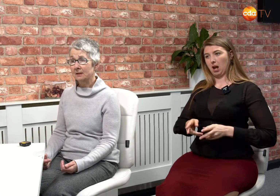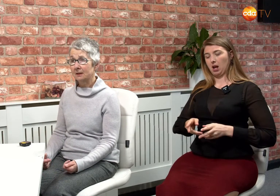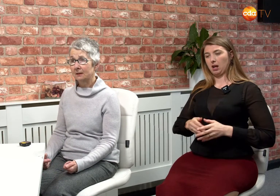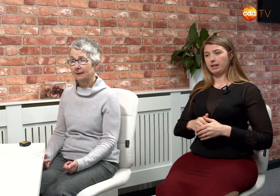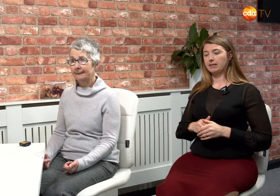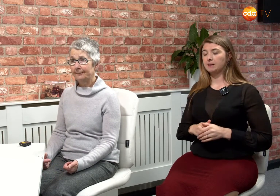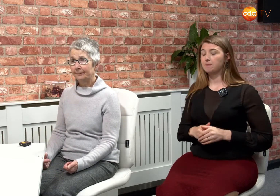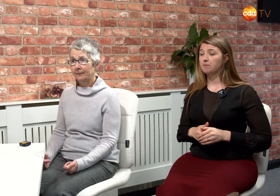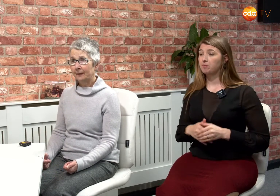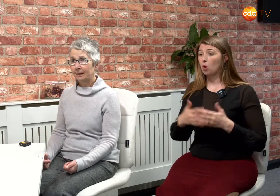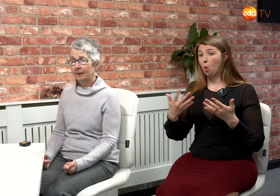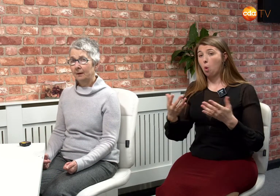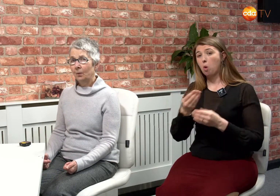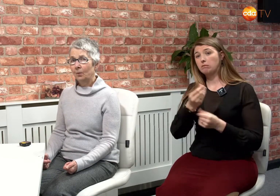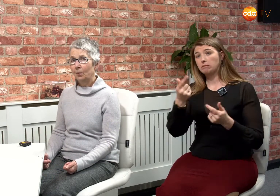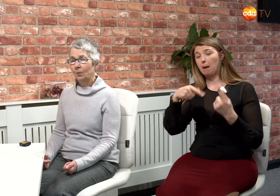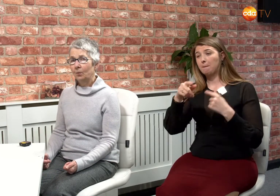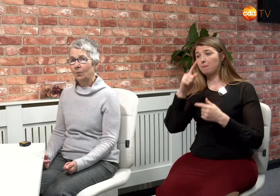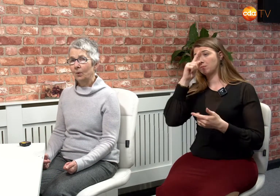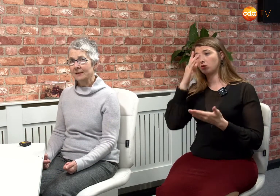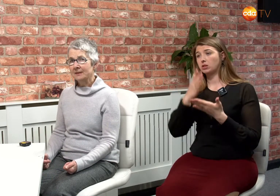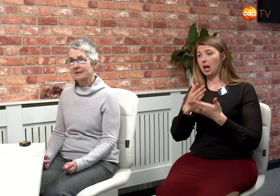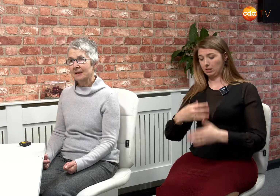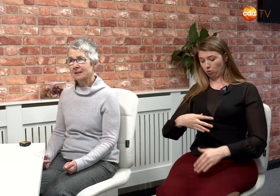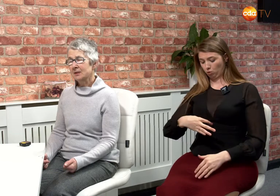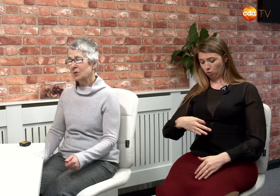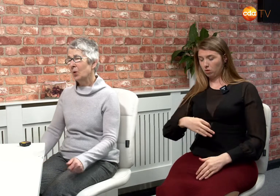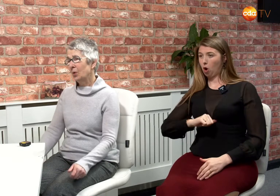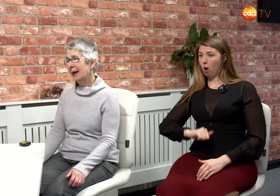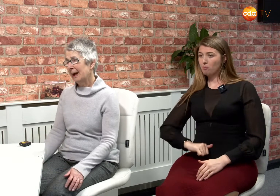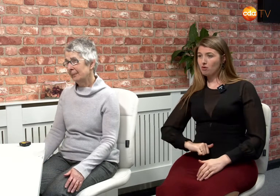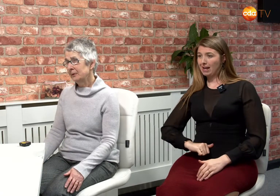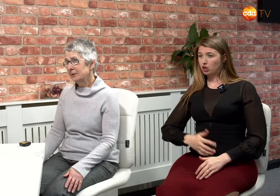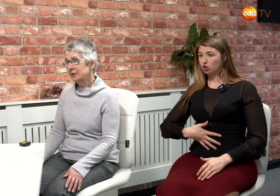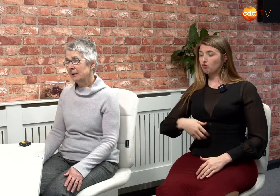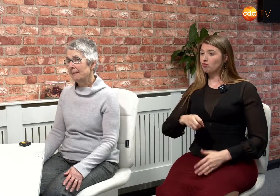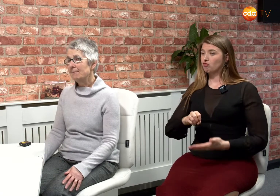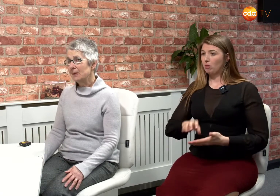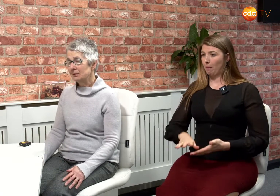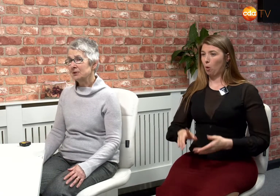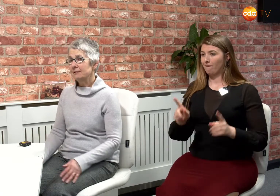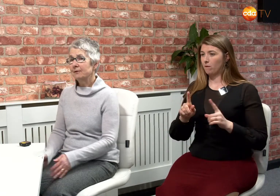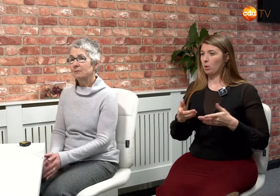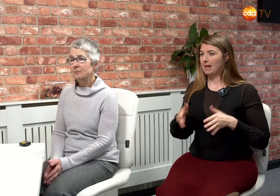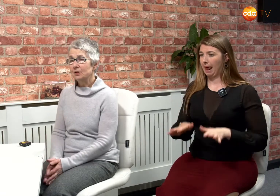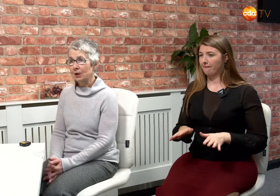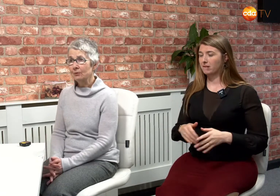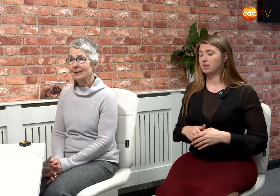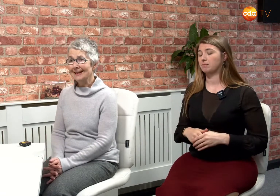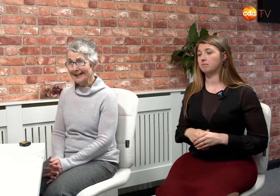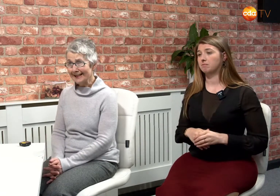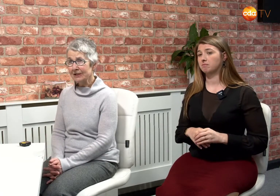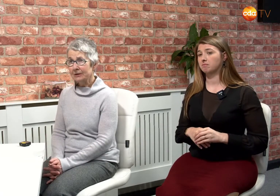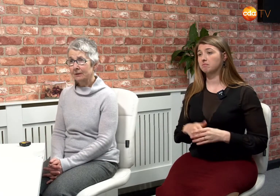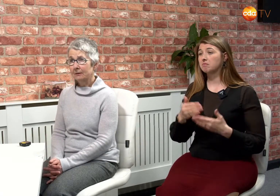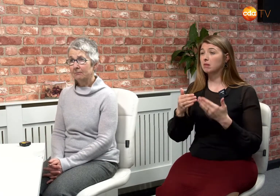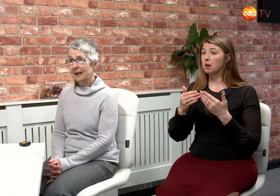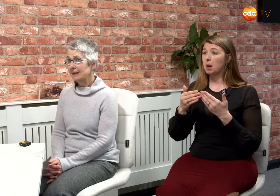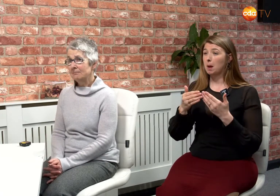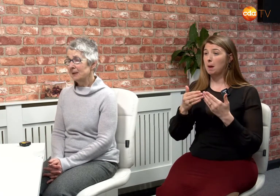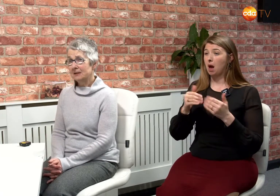pregnancy. Once that has all happened, Most of them don't